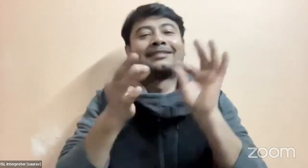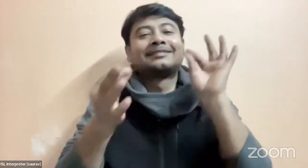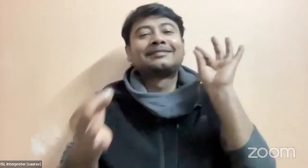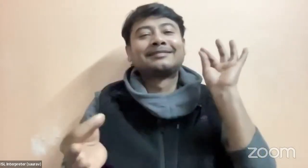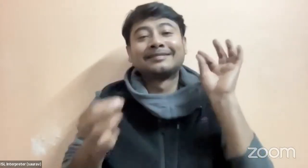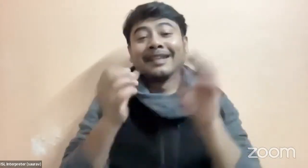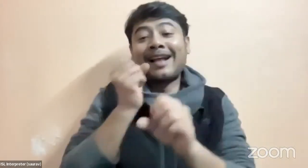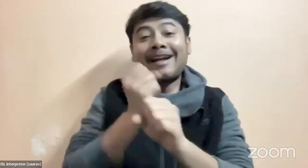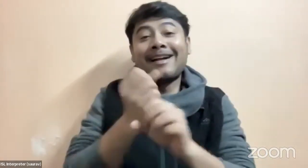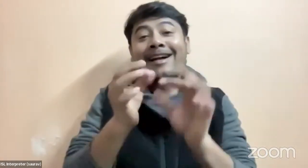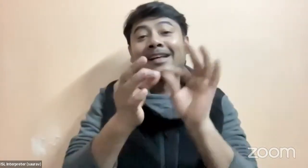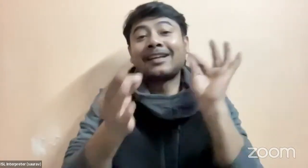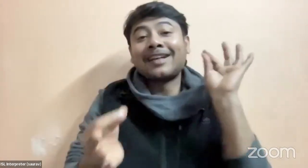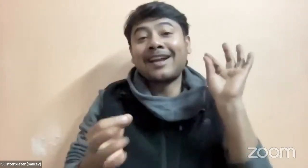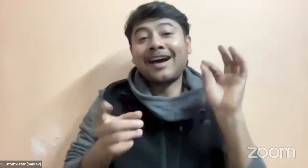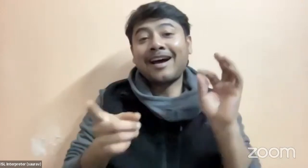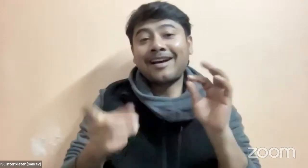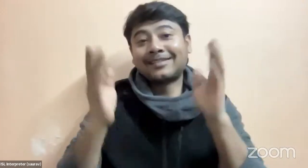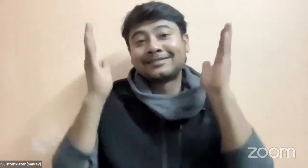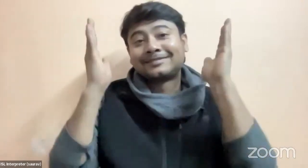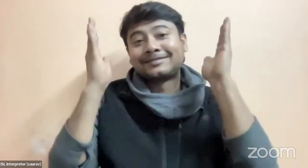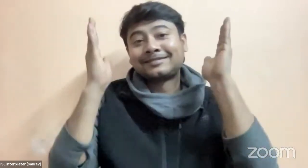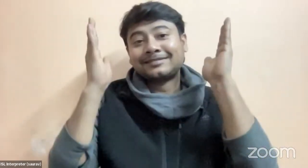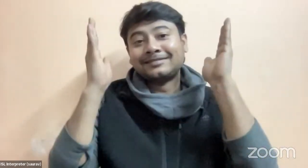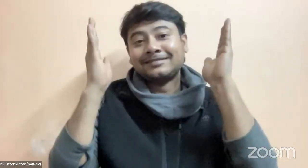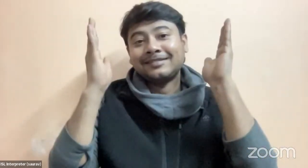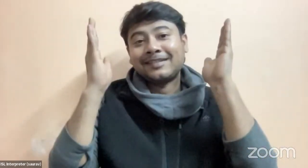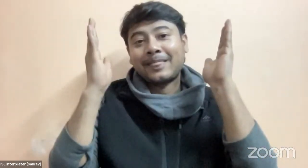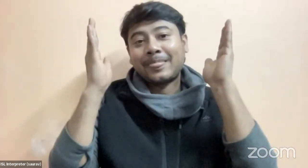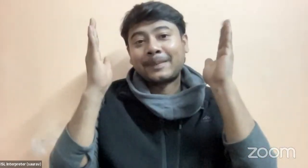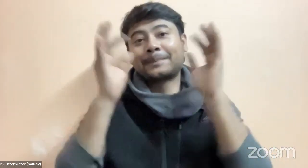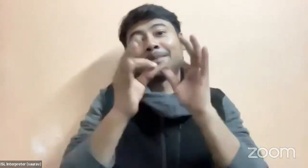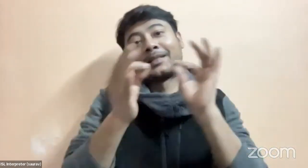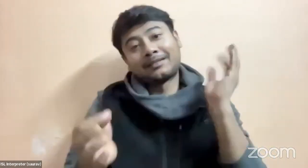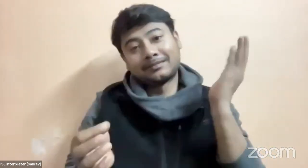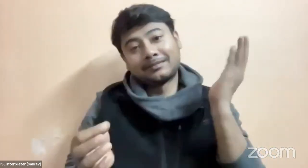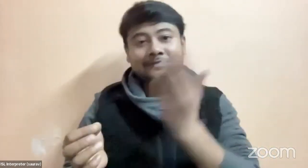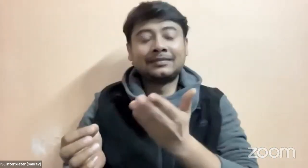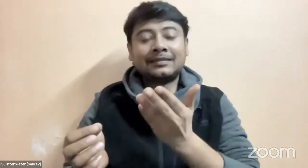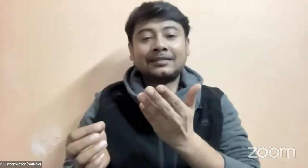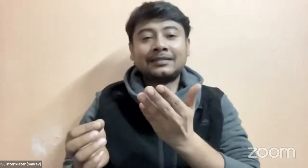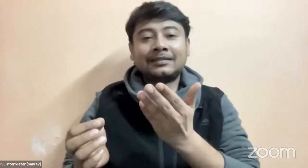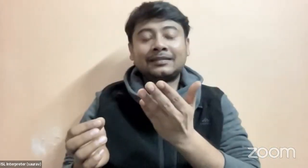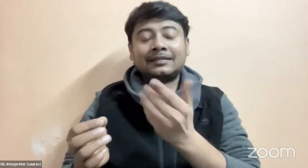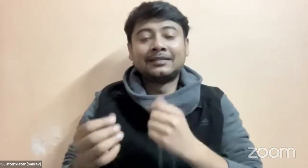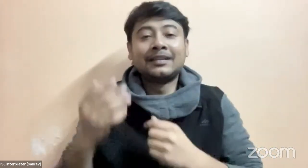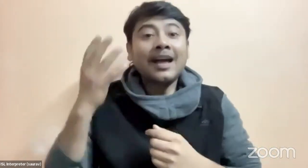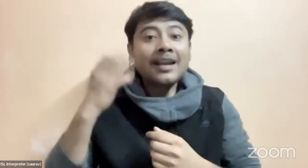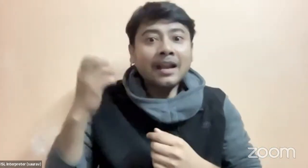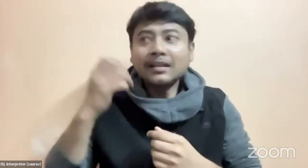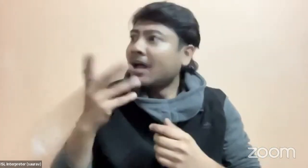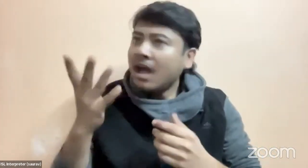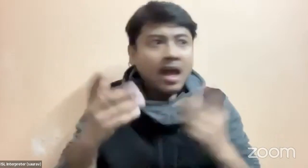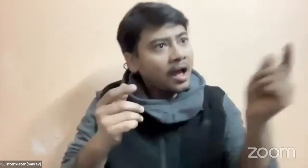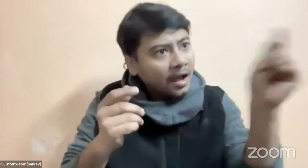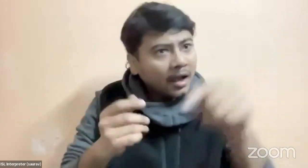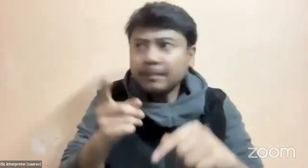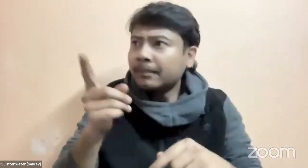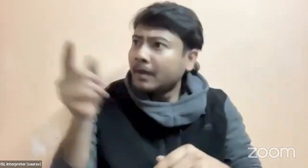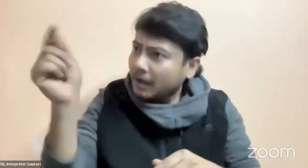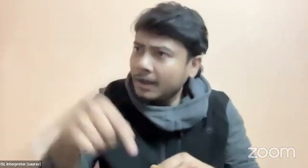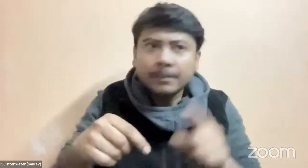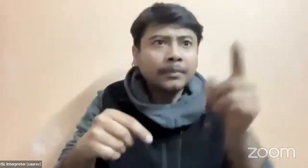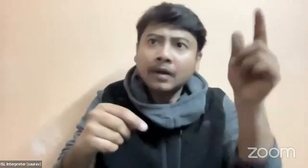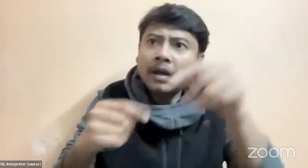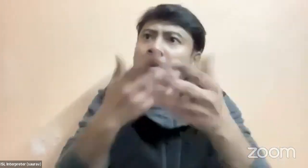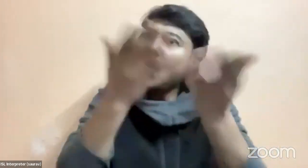equal to Gadadhar. Narad Muni says, everyone is coming. I will also come, please. Lord Chaitanya says, okay,